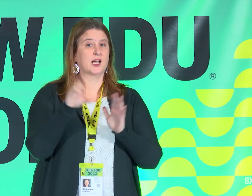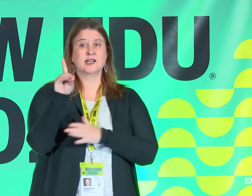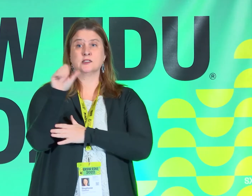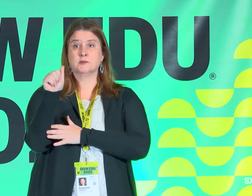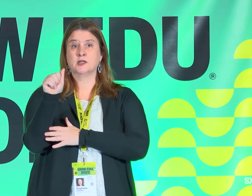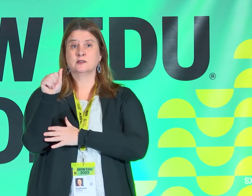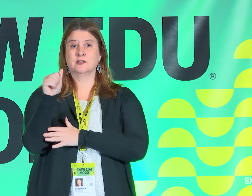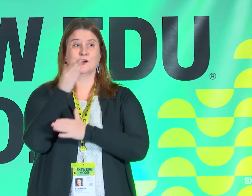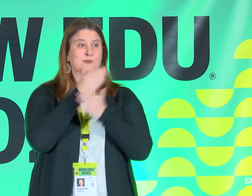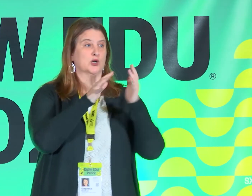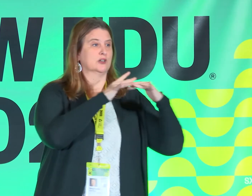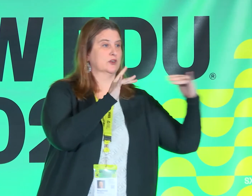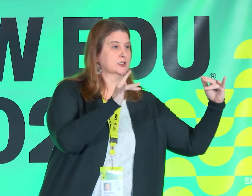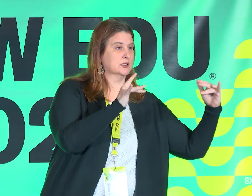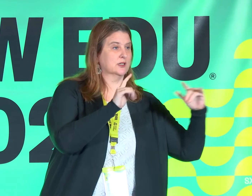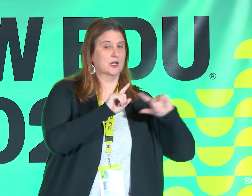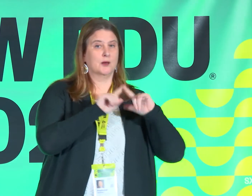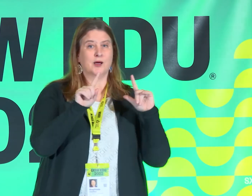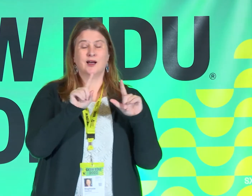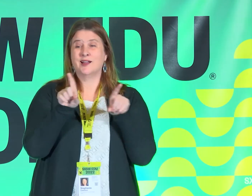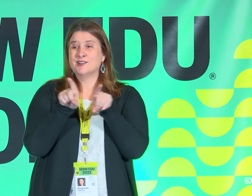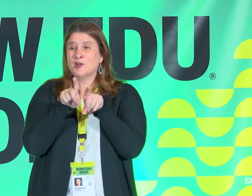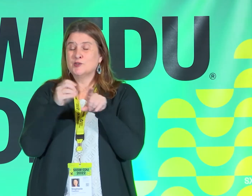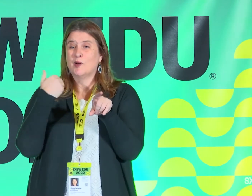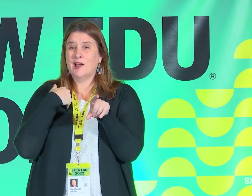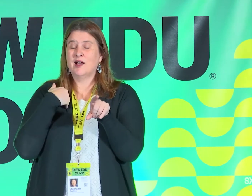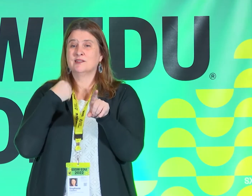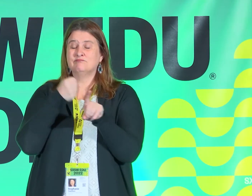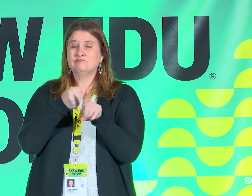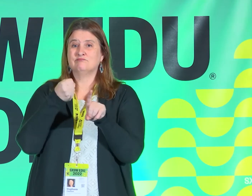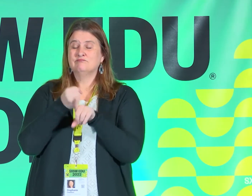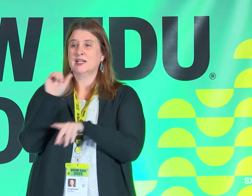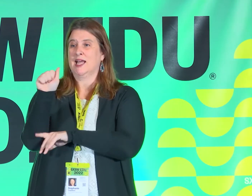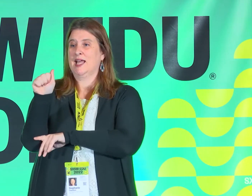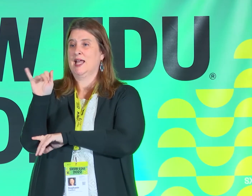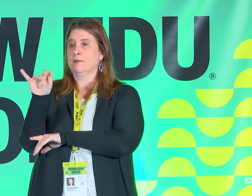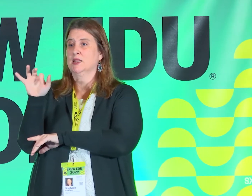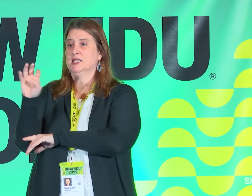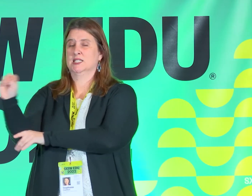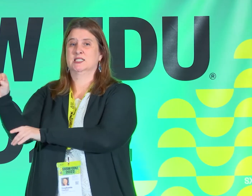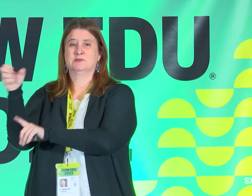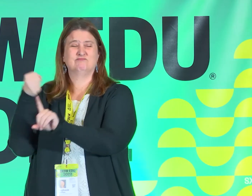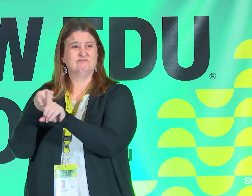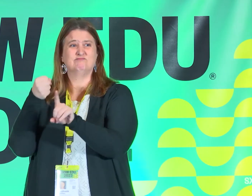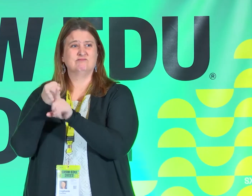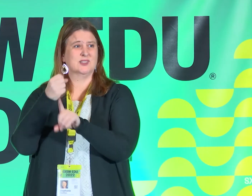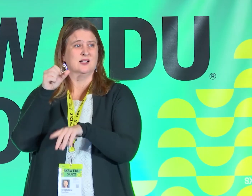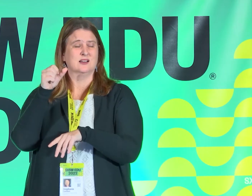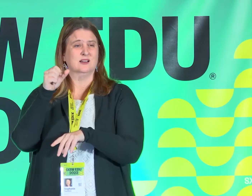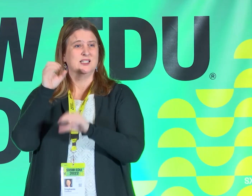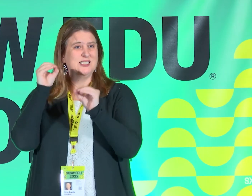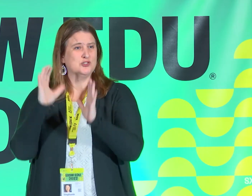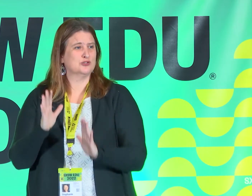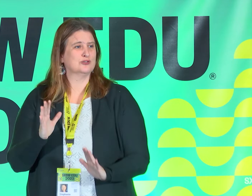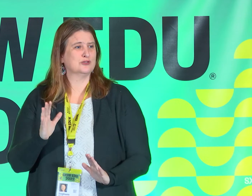committee, and I'm so impressed. Yes, it should be a part of diversity, but we are seeing the impacts of ableism